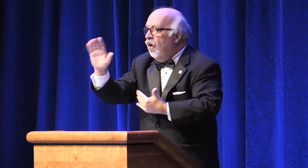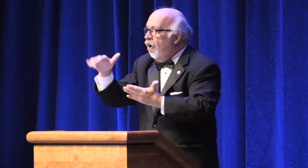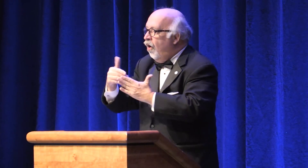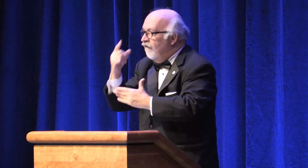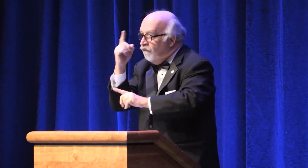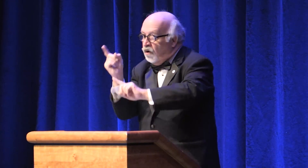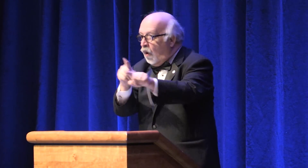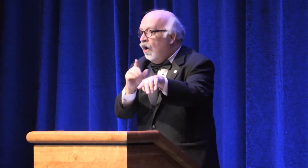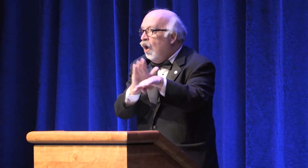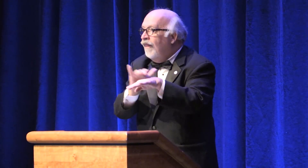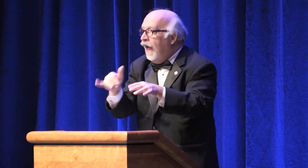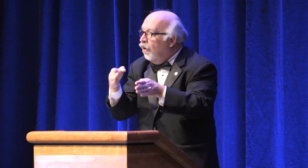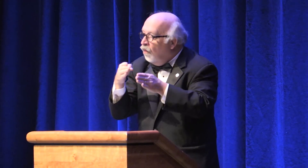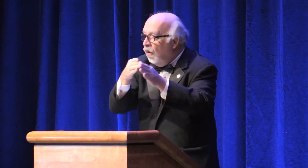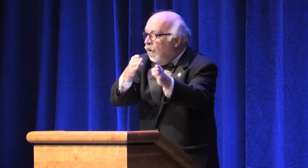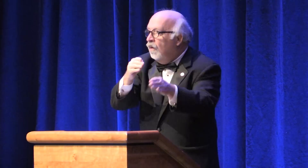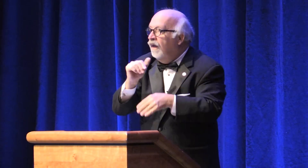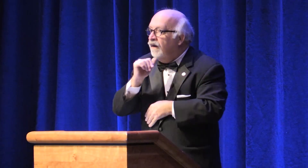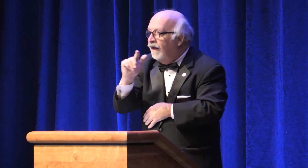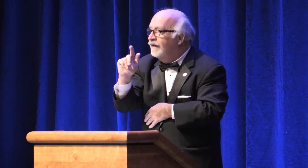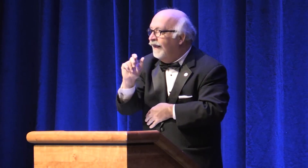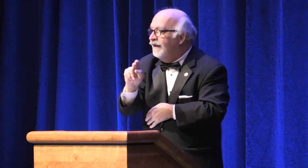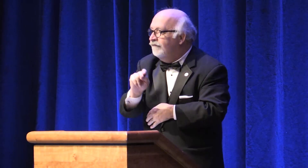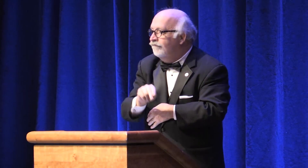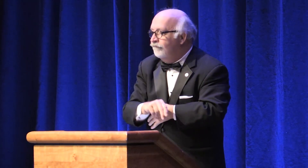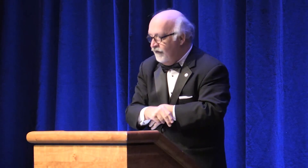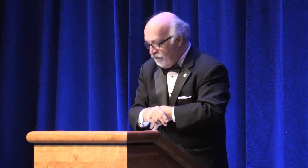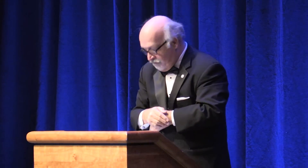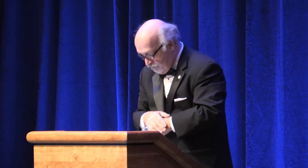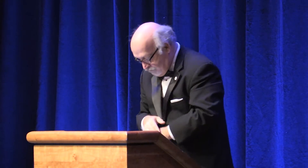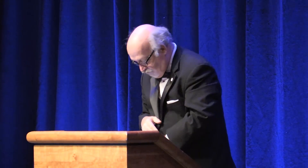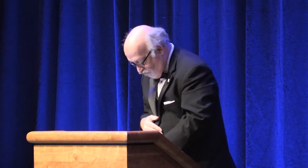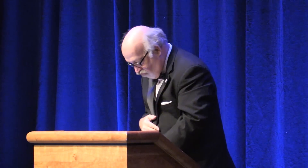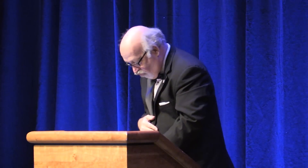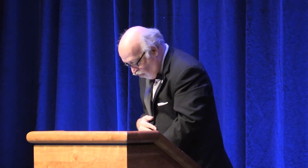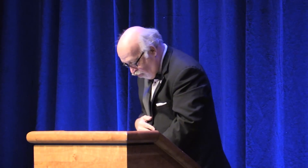way through. And I thank all of you for taking that road less traveled.